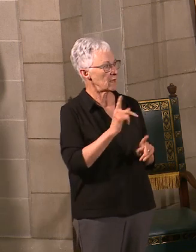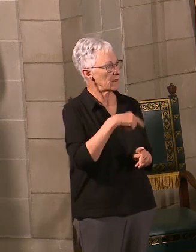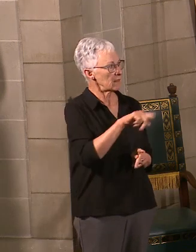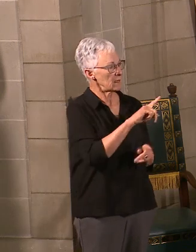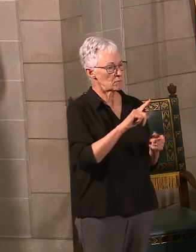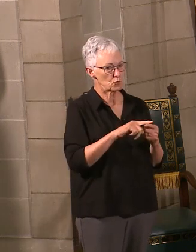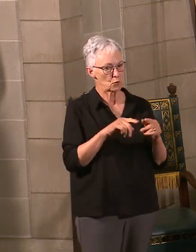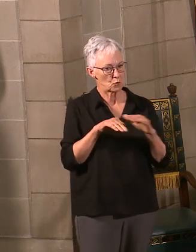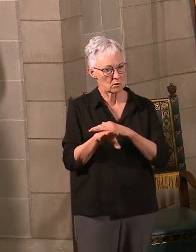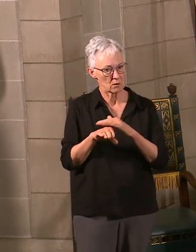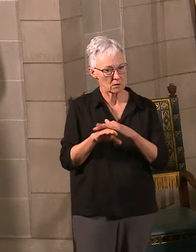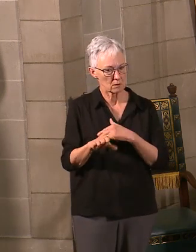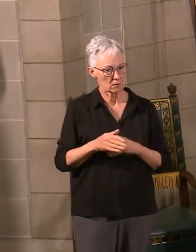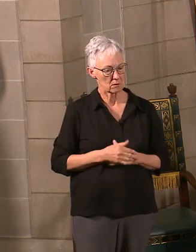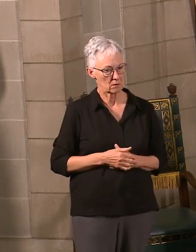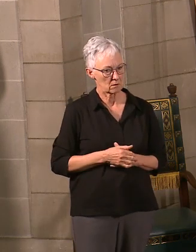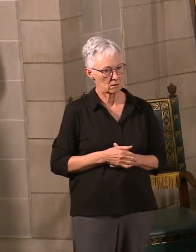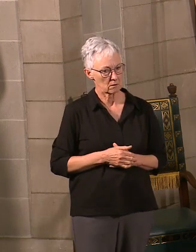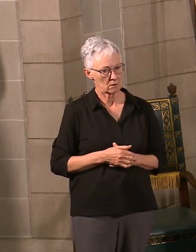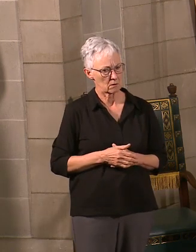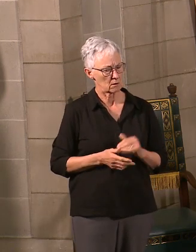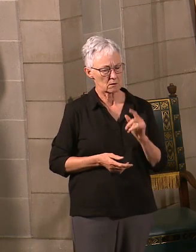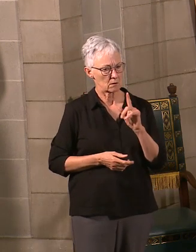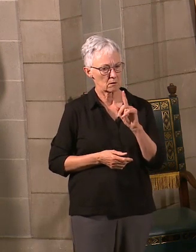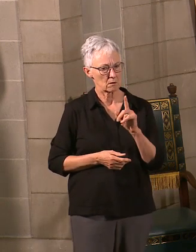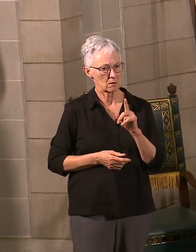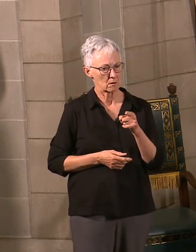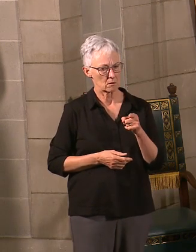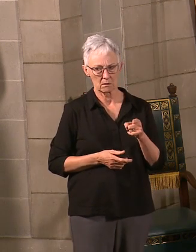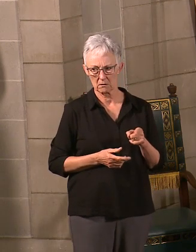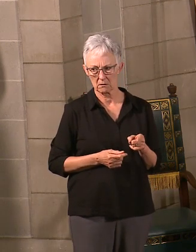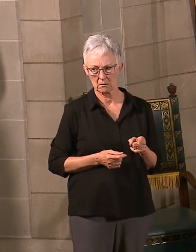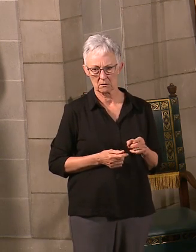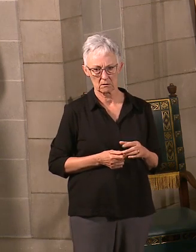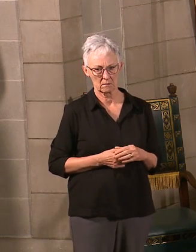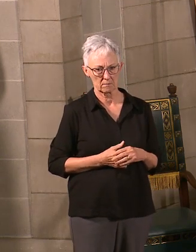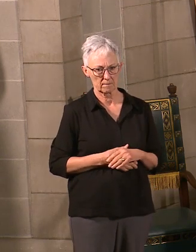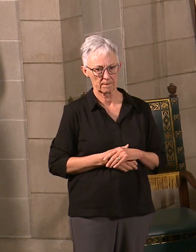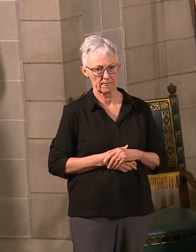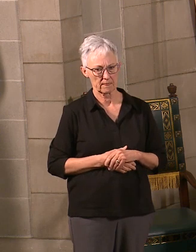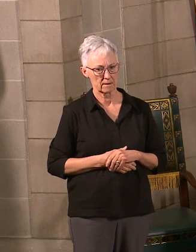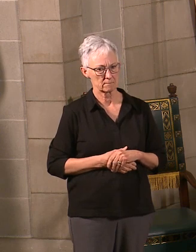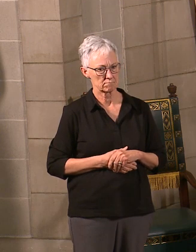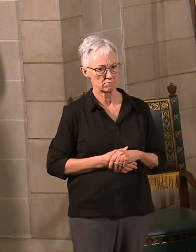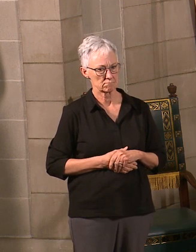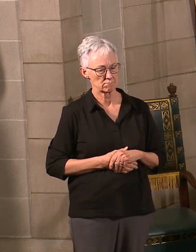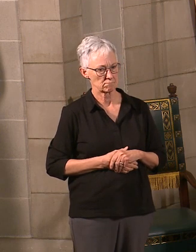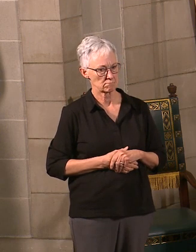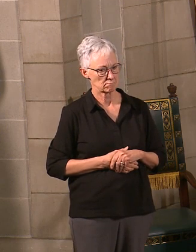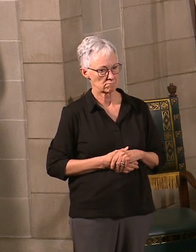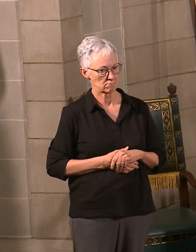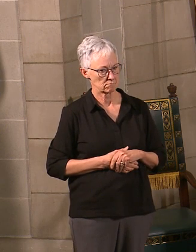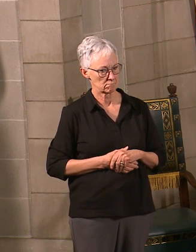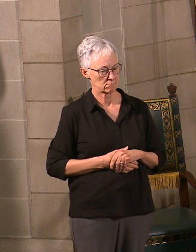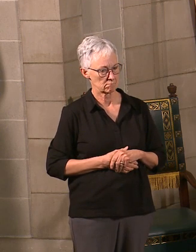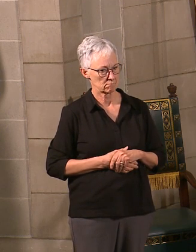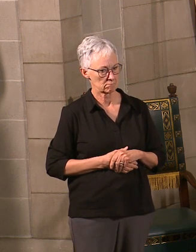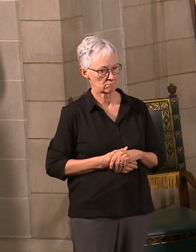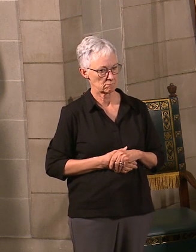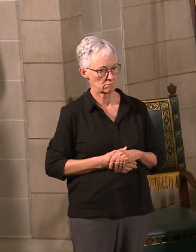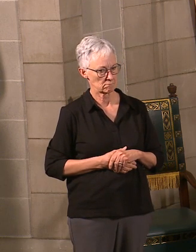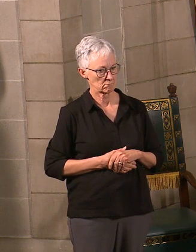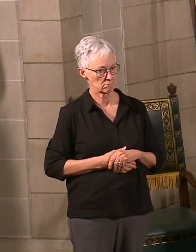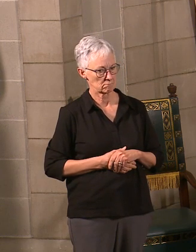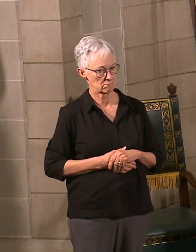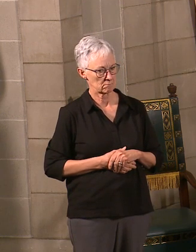families. Right, but you prefaced the introduction of the new measures for the subsidized people by saying, despite that, a lot